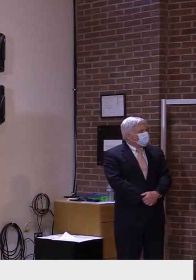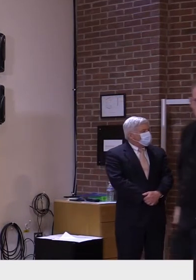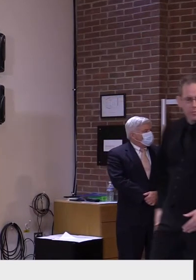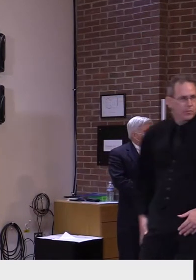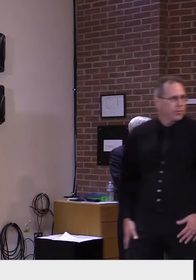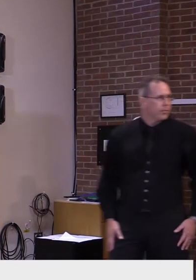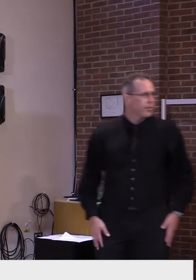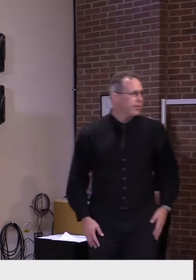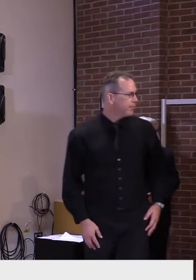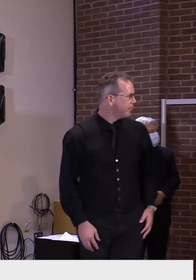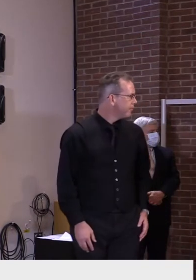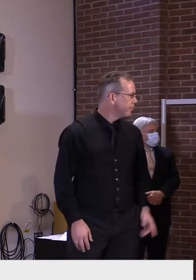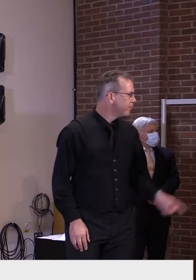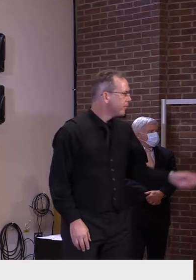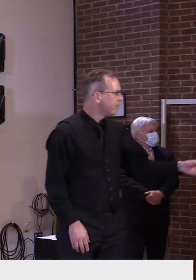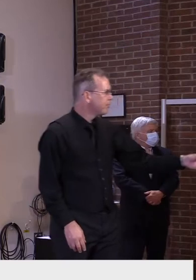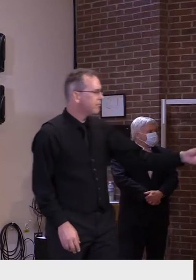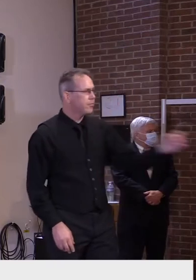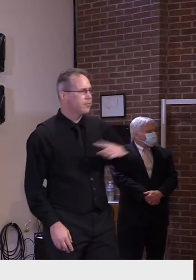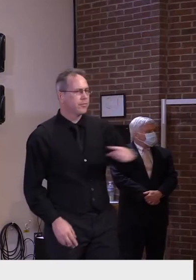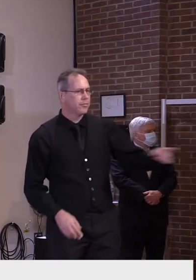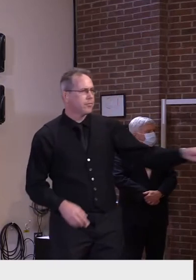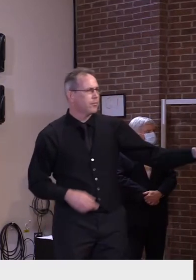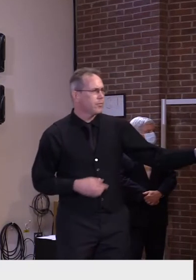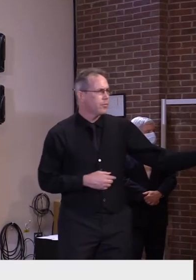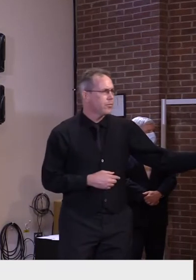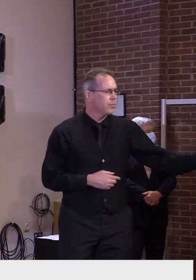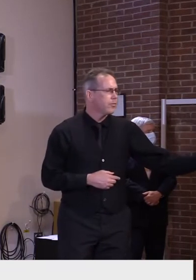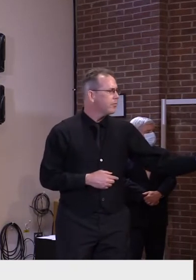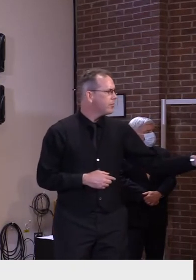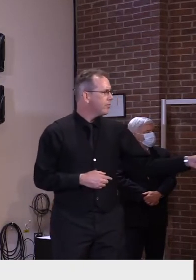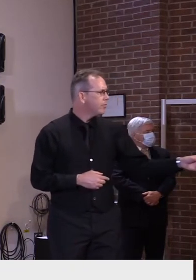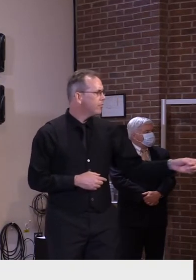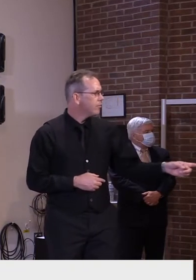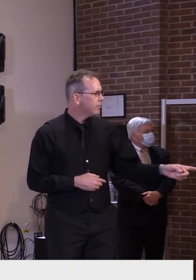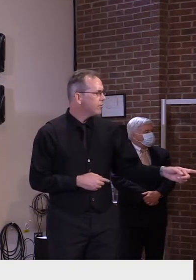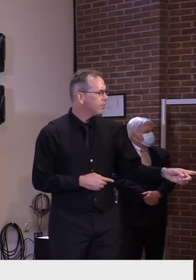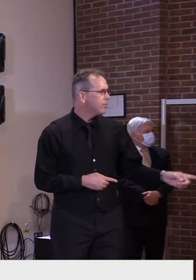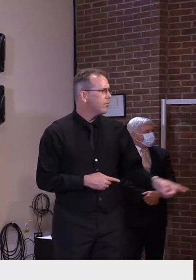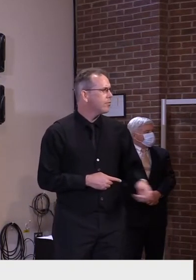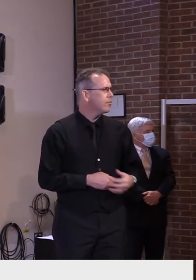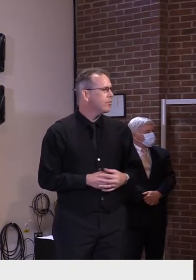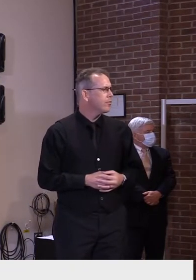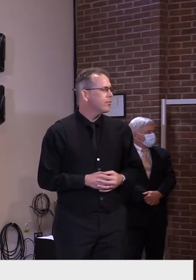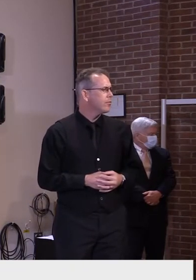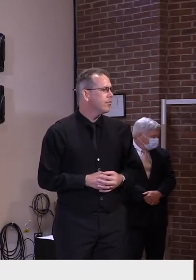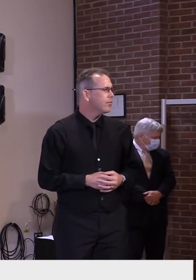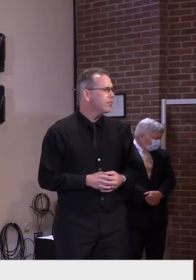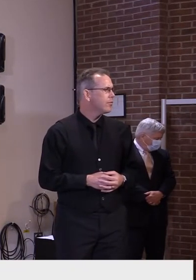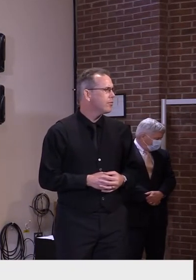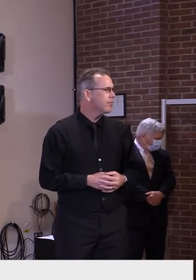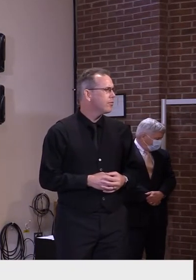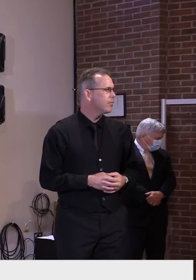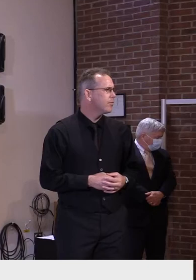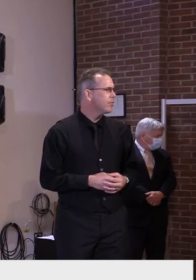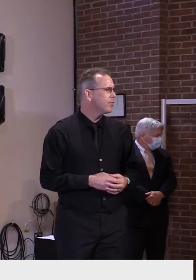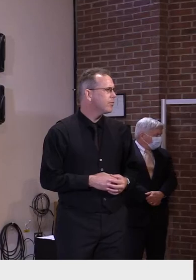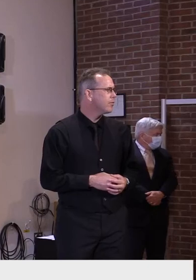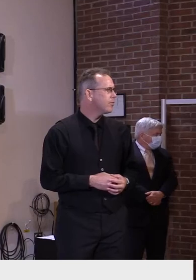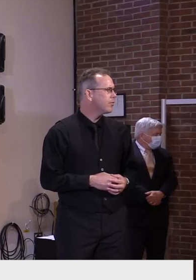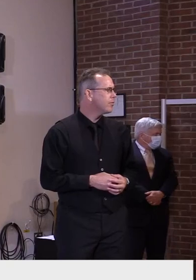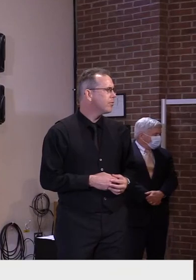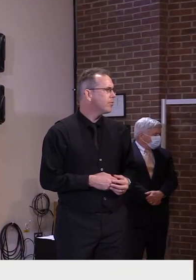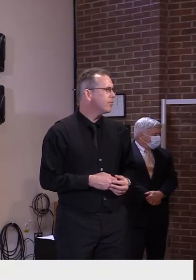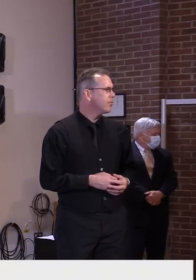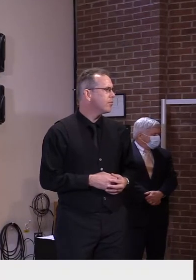of you here. You did briefly mention, you know, do I have the common cold? Do I have COVID? With the winter months pre-pandemic, the